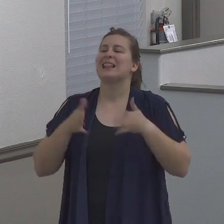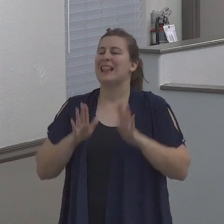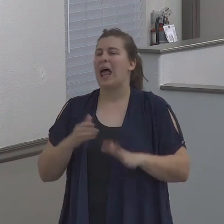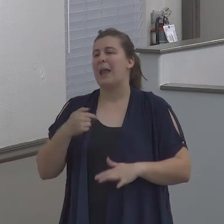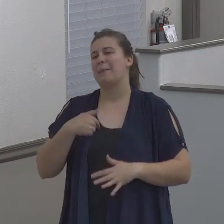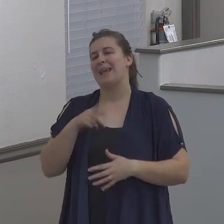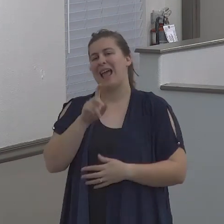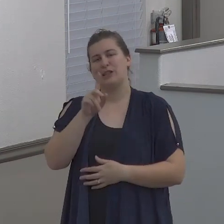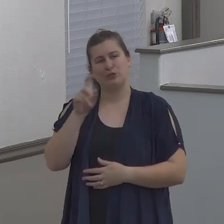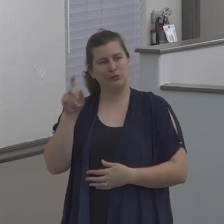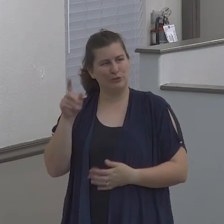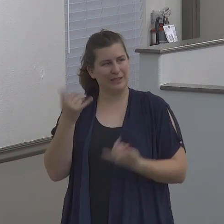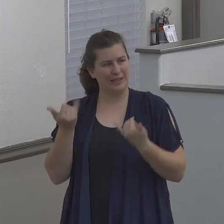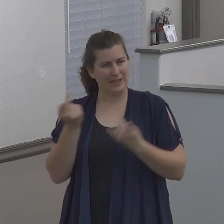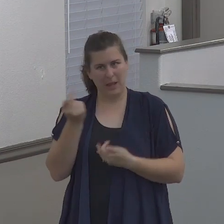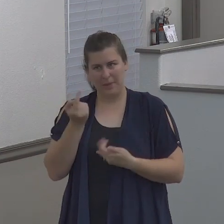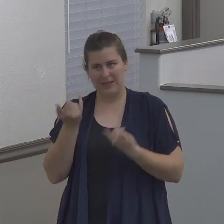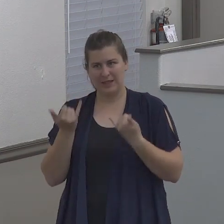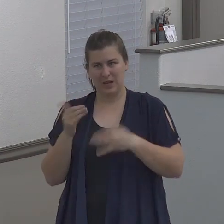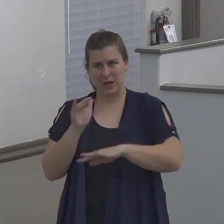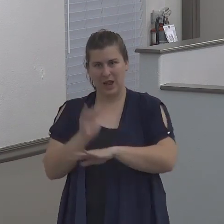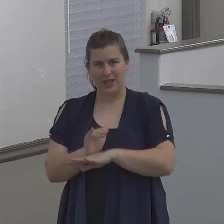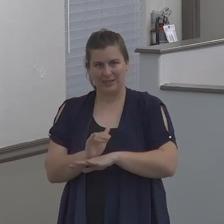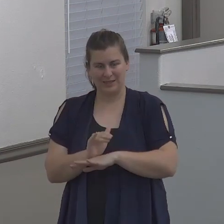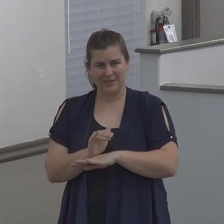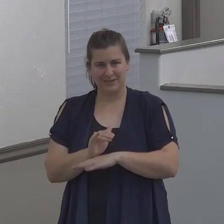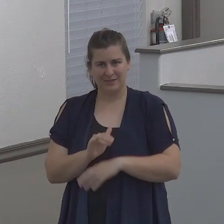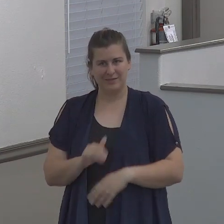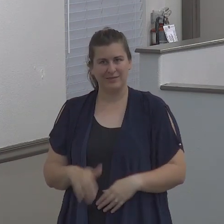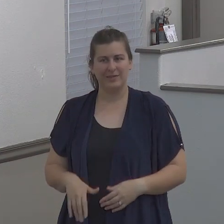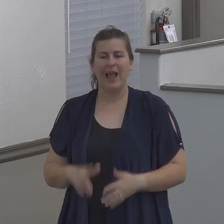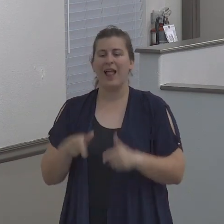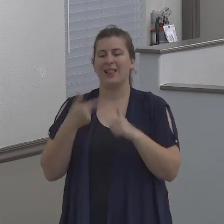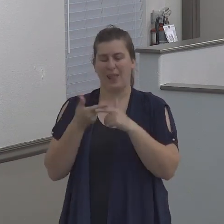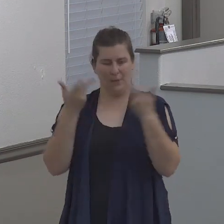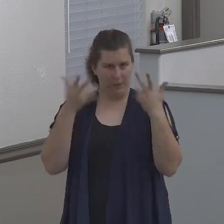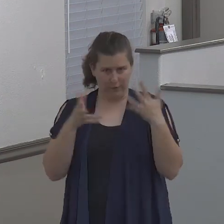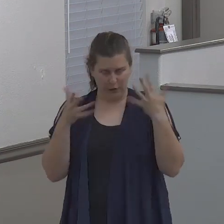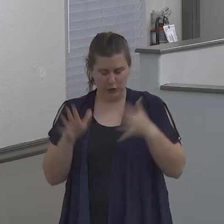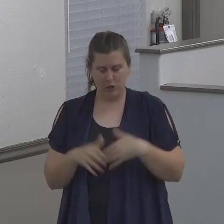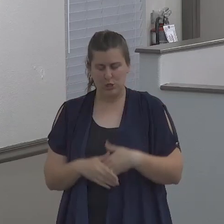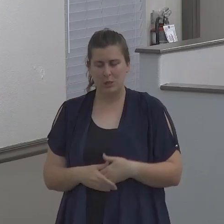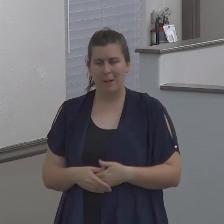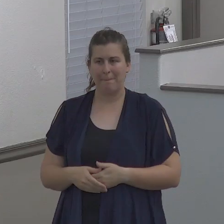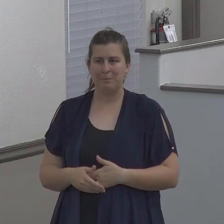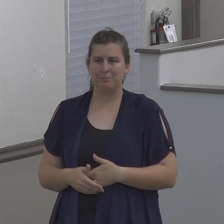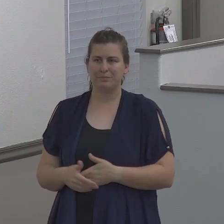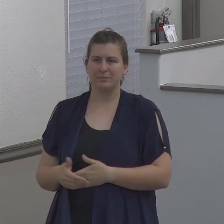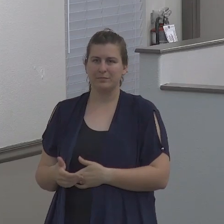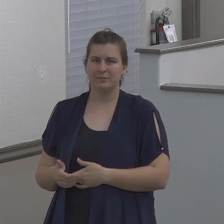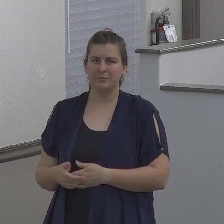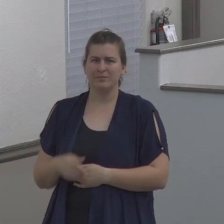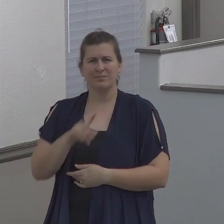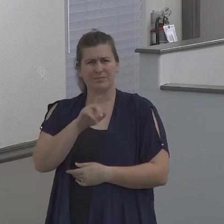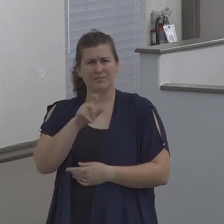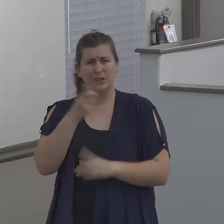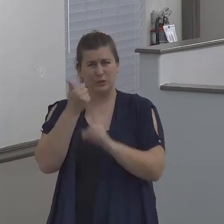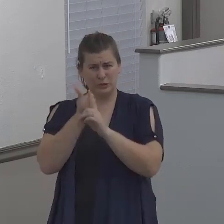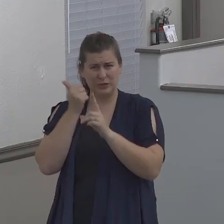So, let me ask you something tonight, and then an invitation.